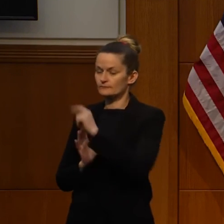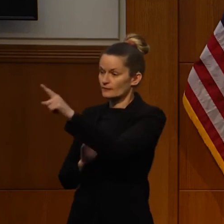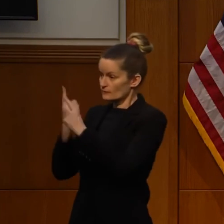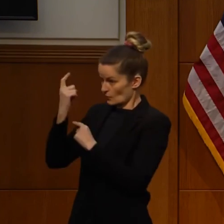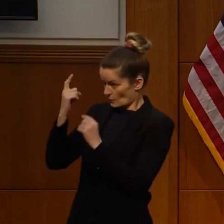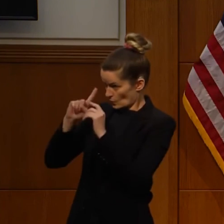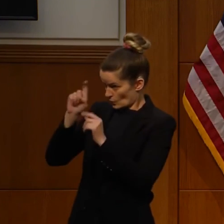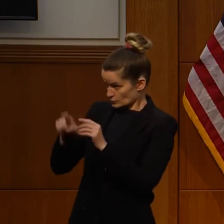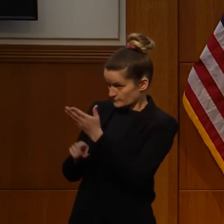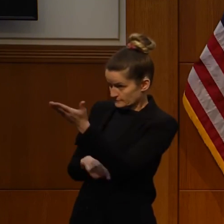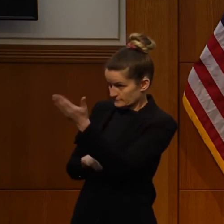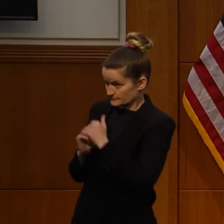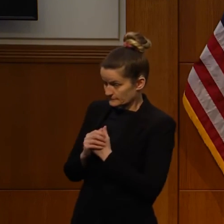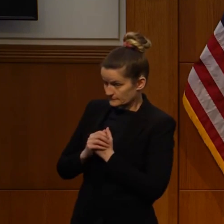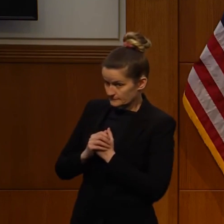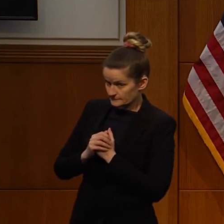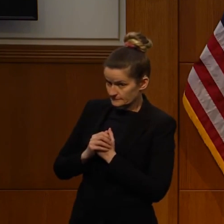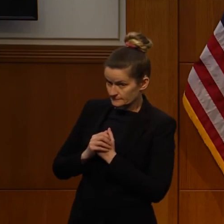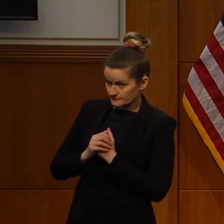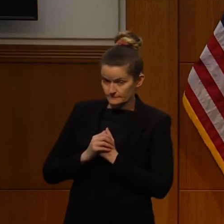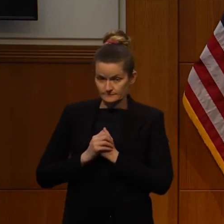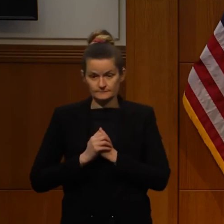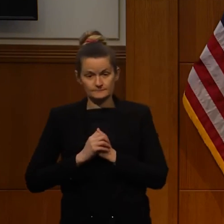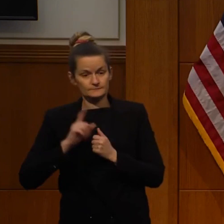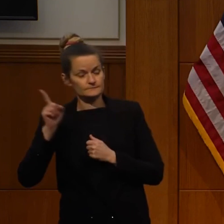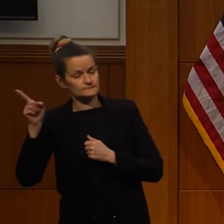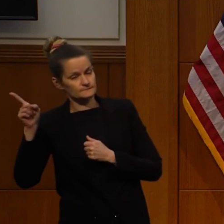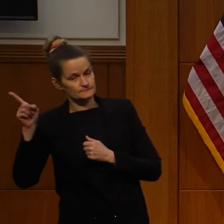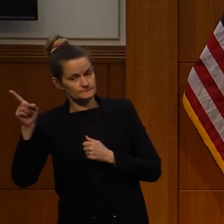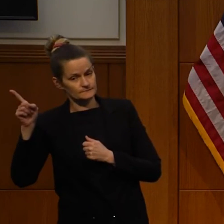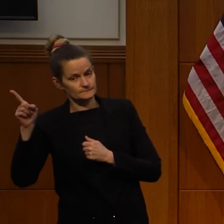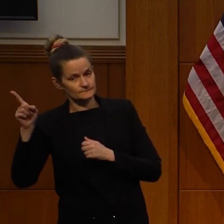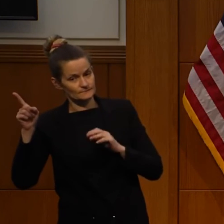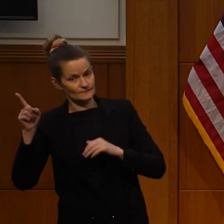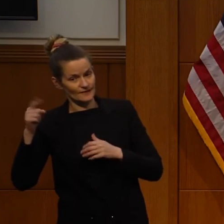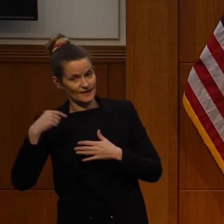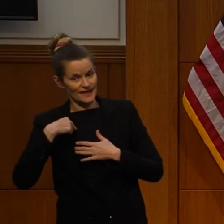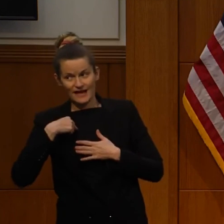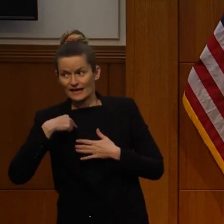Will I be able to chime? Am I able to chime in?